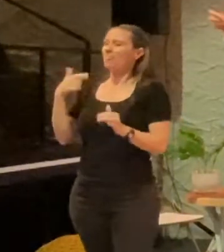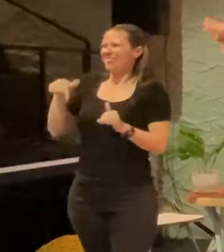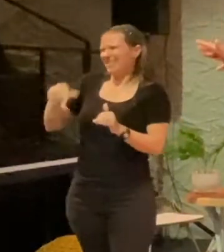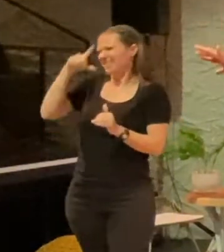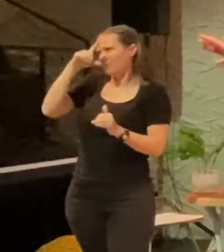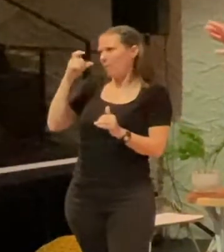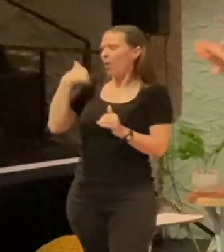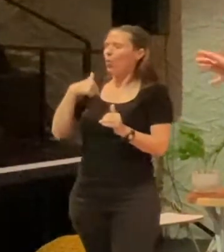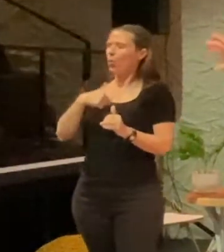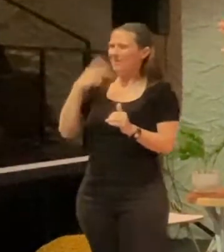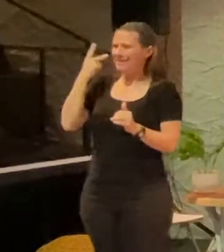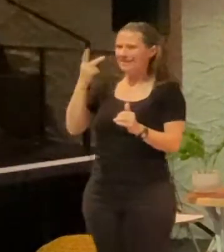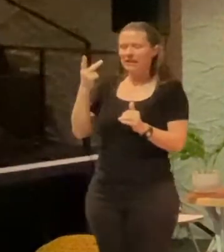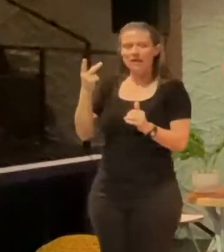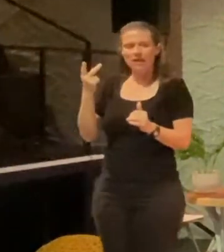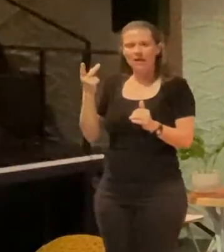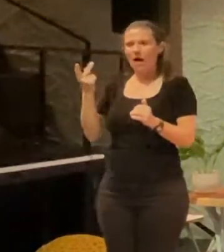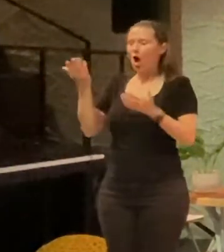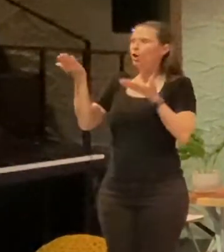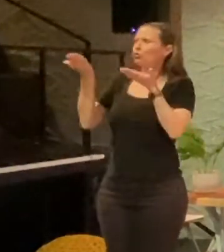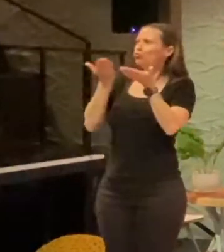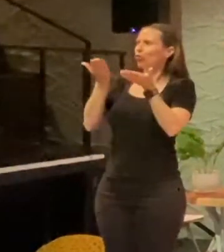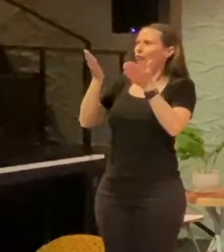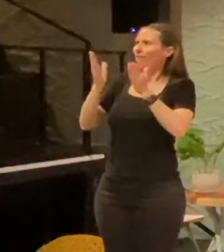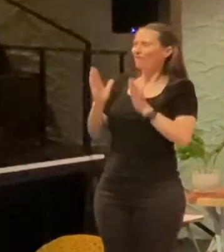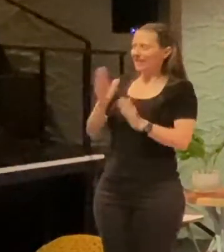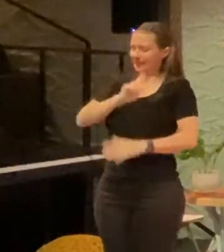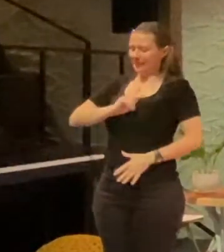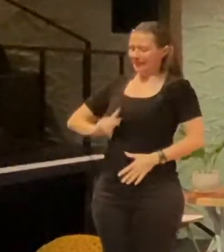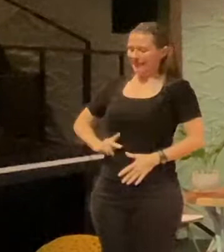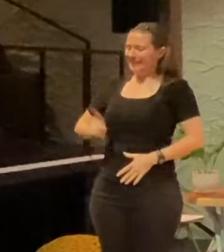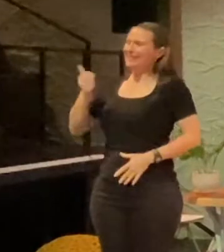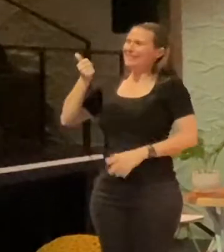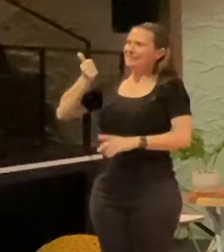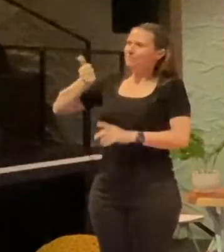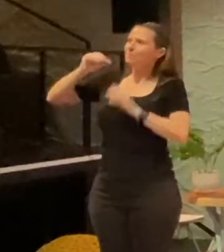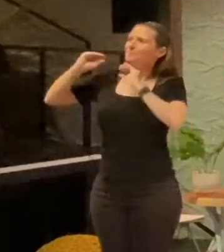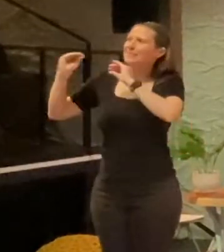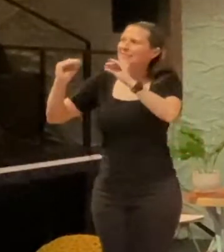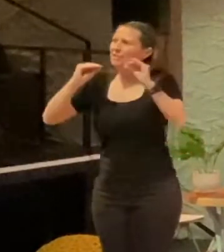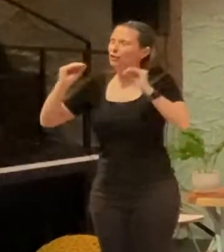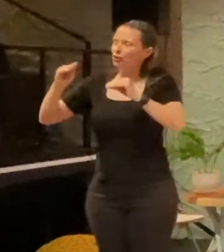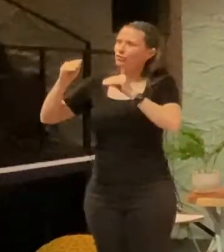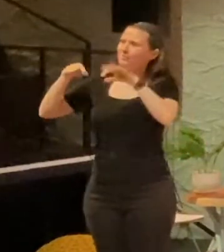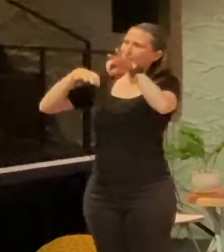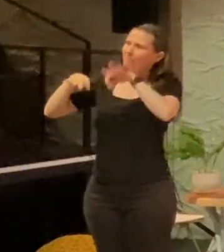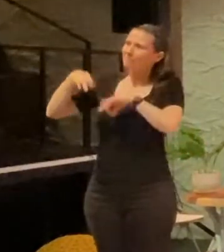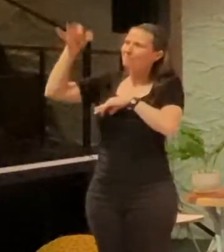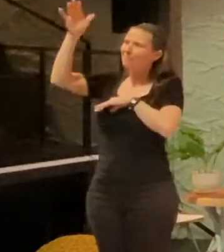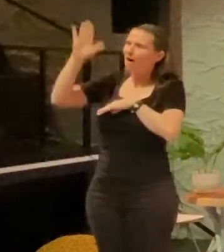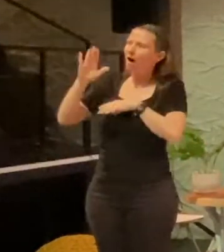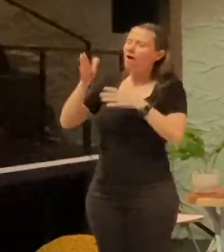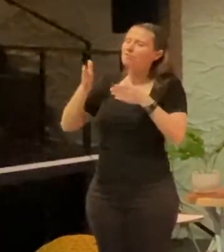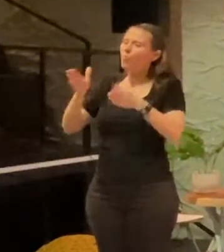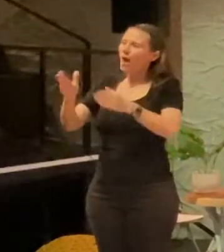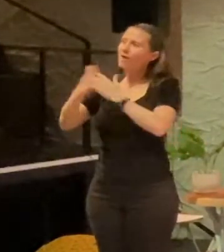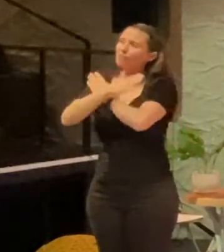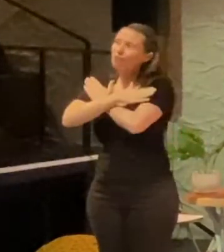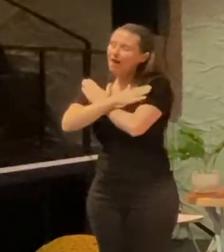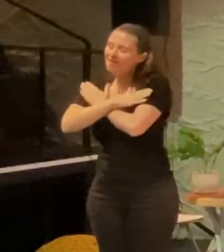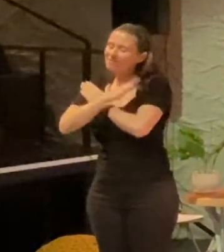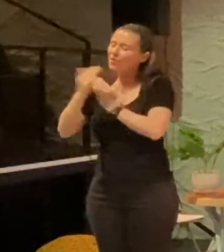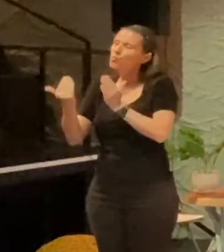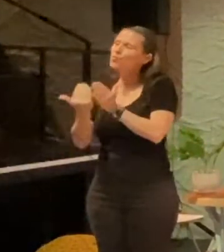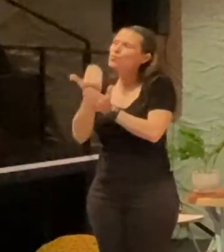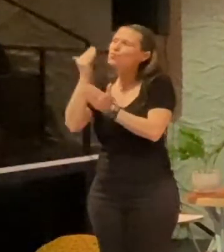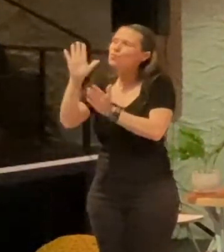this unexpected servant king who teaches and provides the way of God of rest and renewal of our souls, who